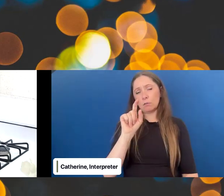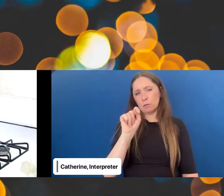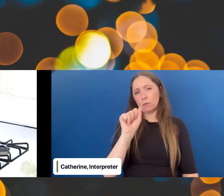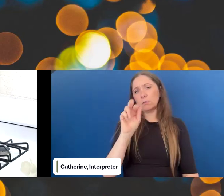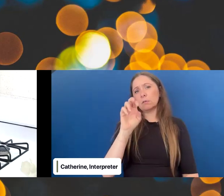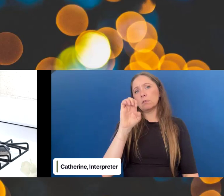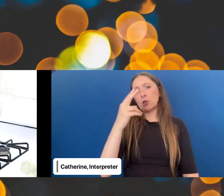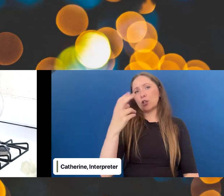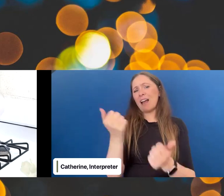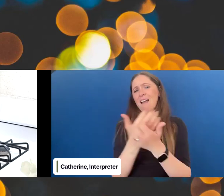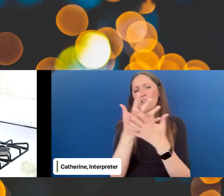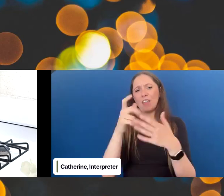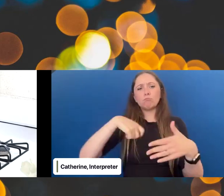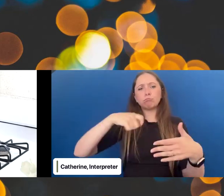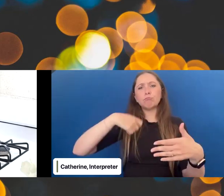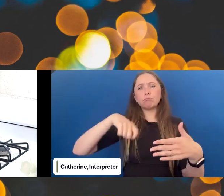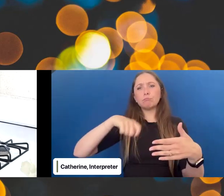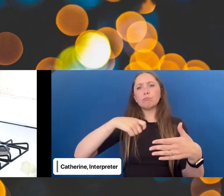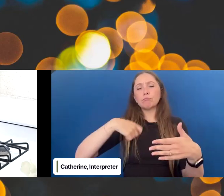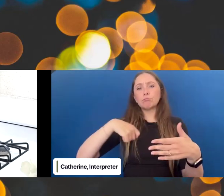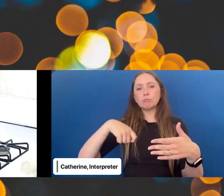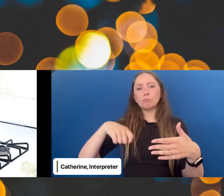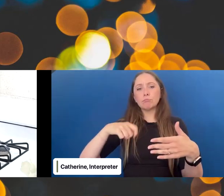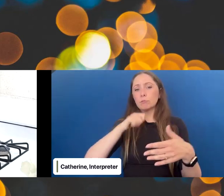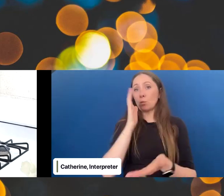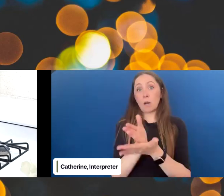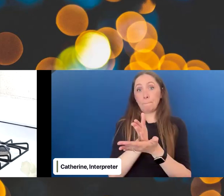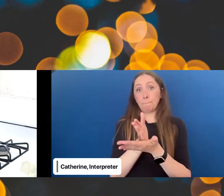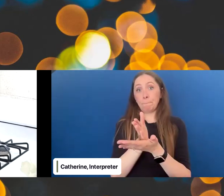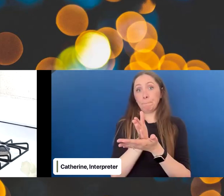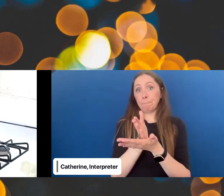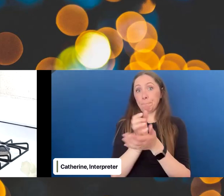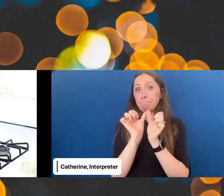Okay. And just start whisking.